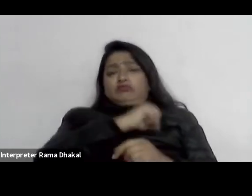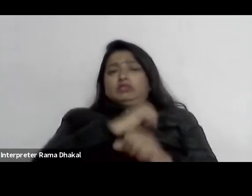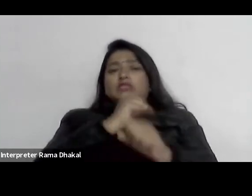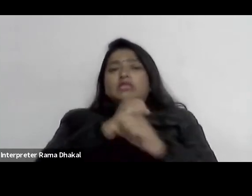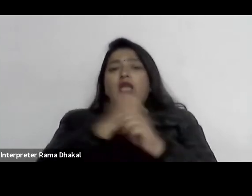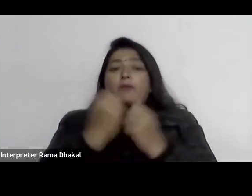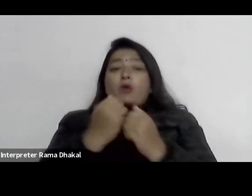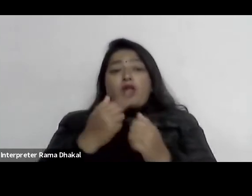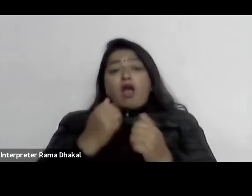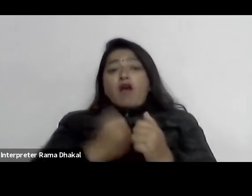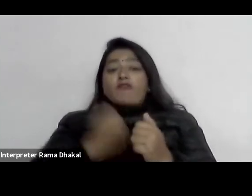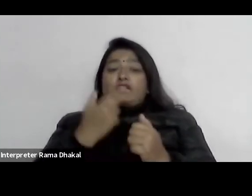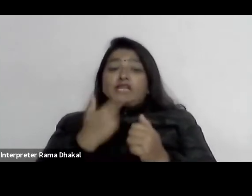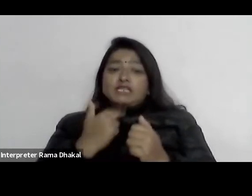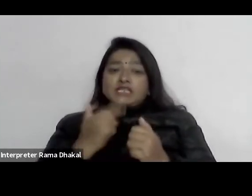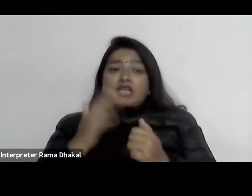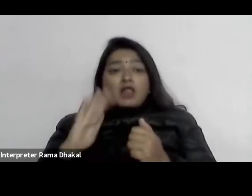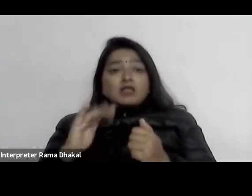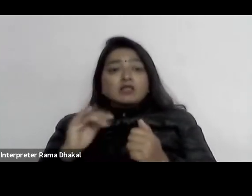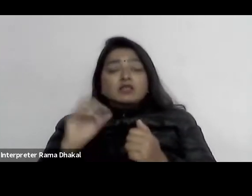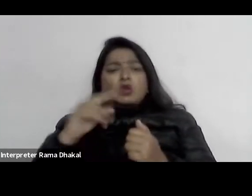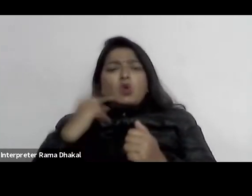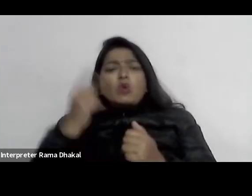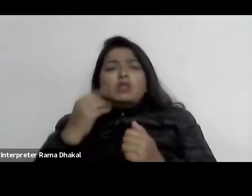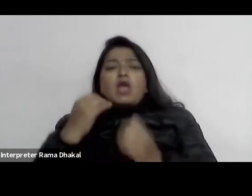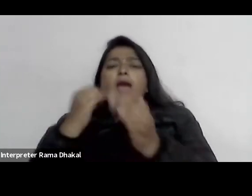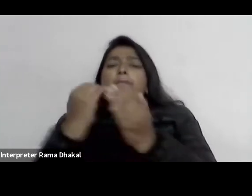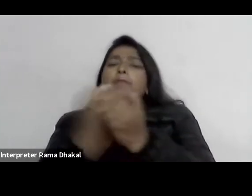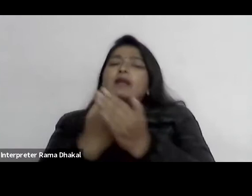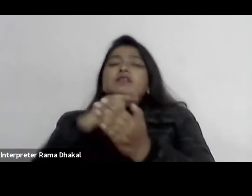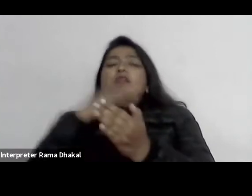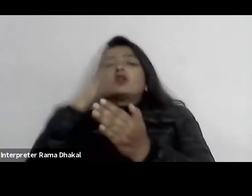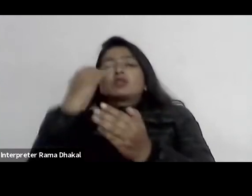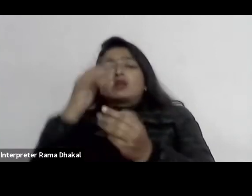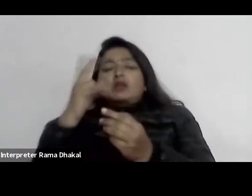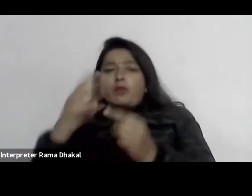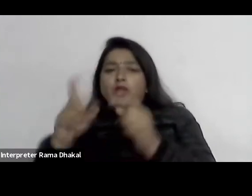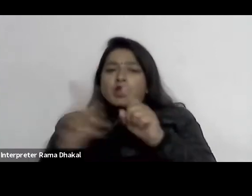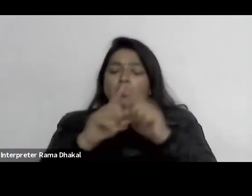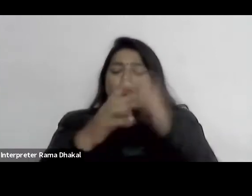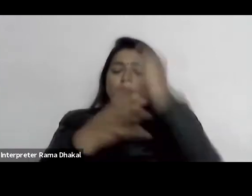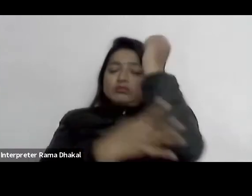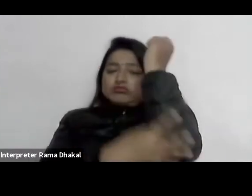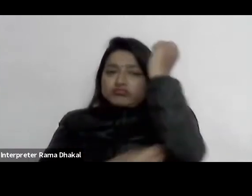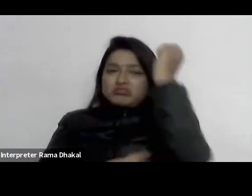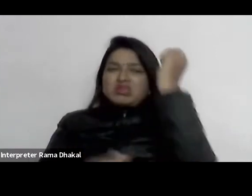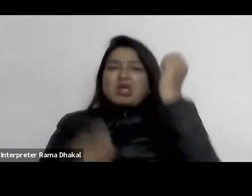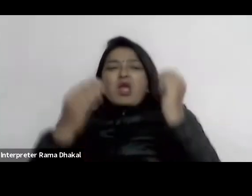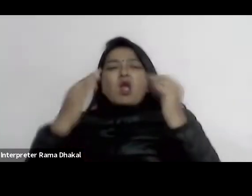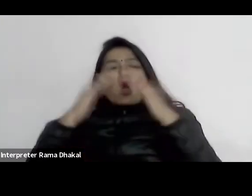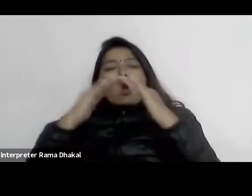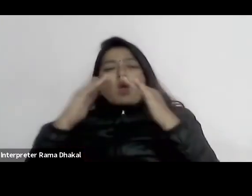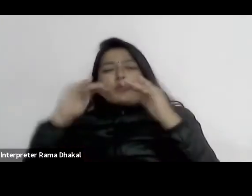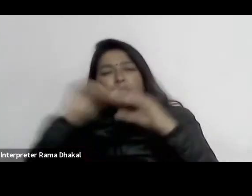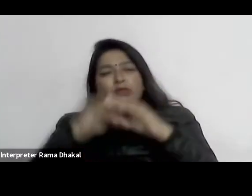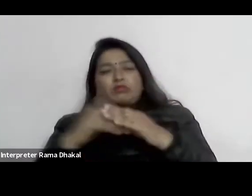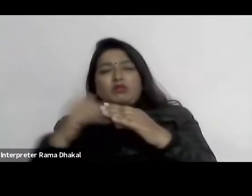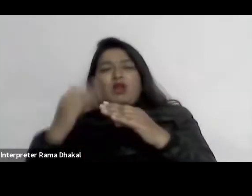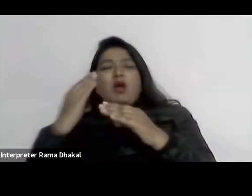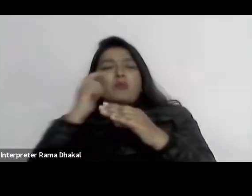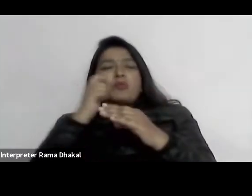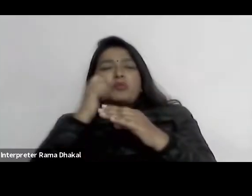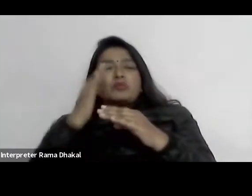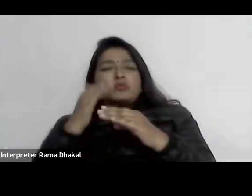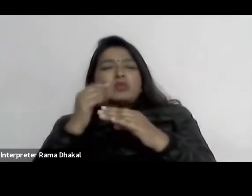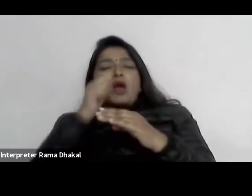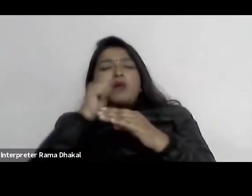some of them it is part of their survival strategies, whether it's poverty or domestic abuse or war. Sometimes they can only